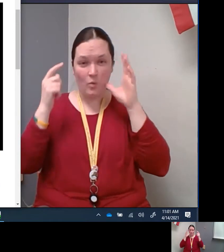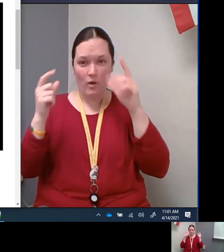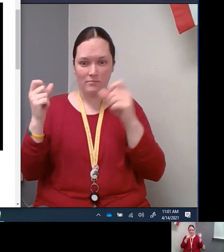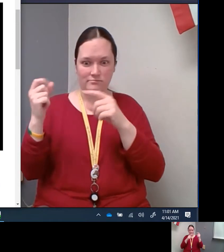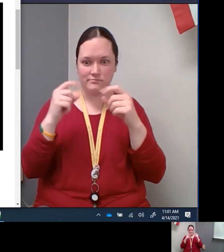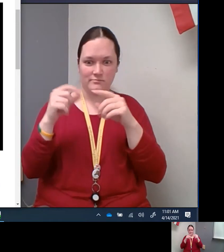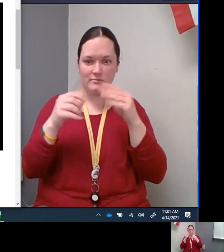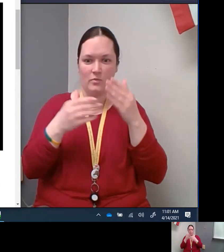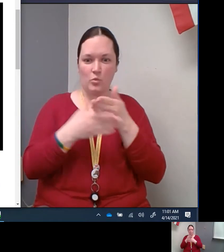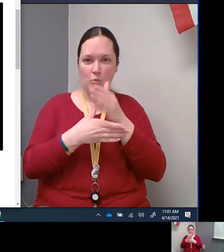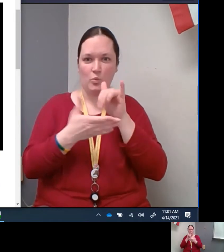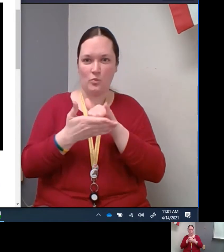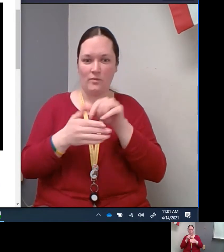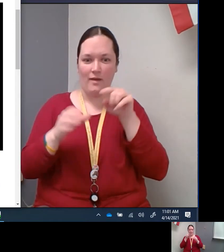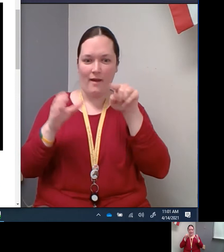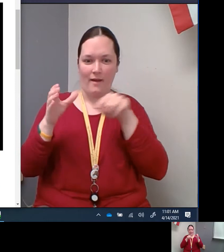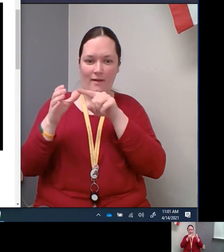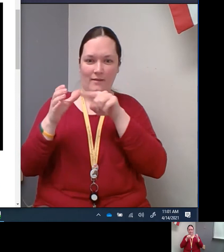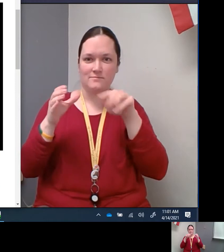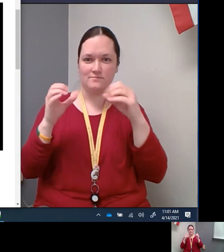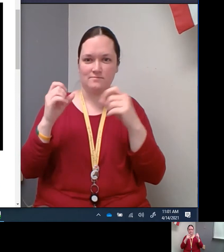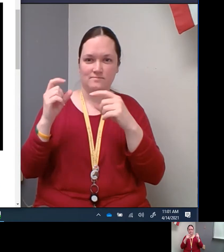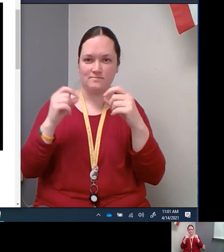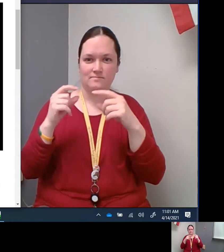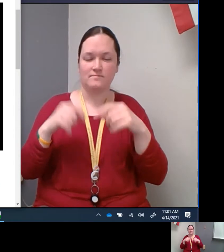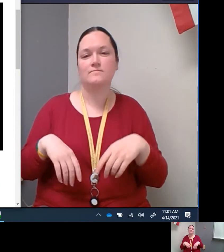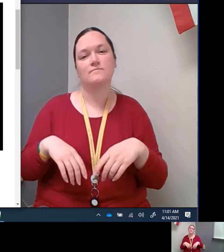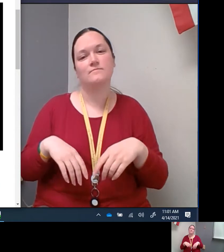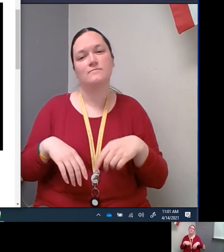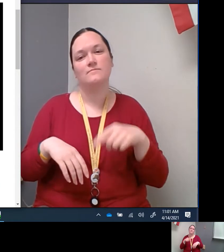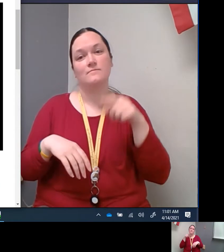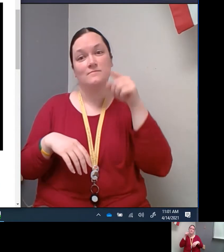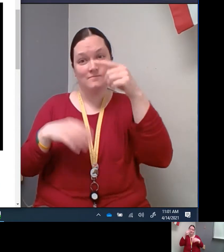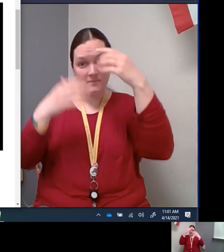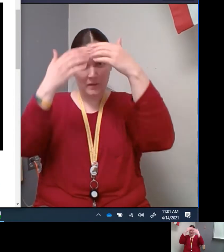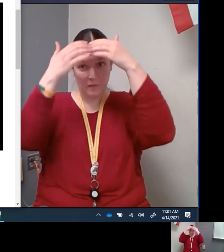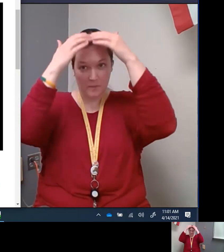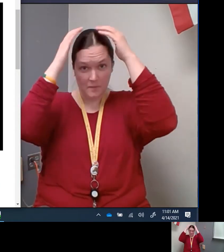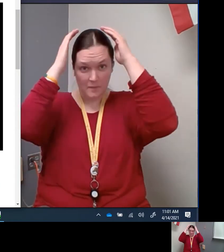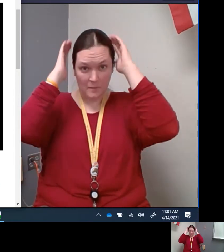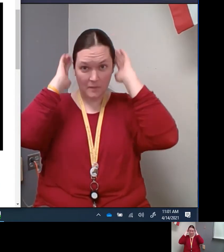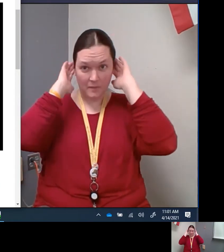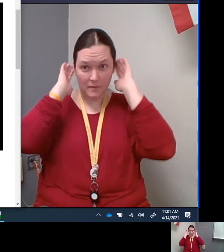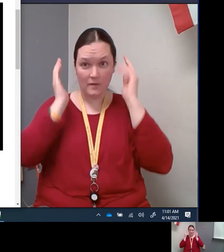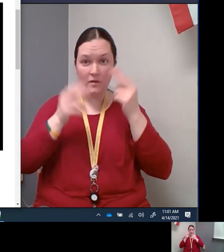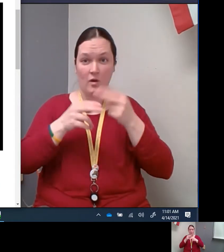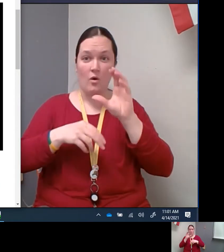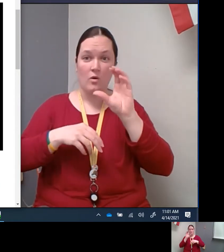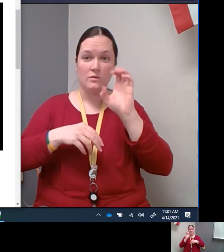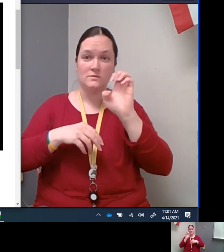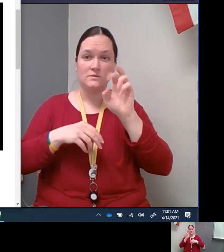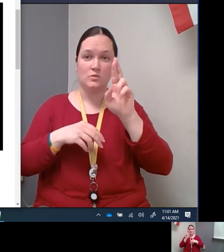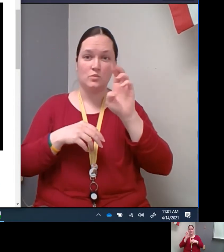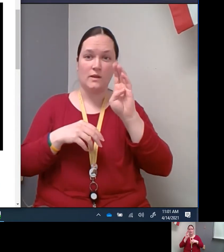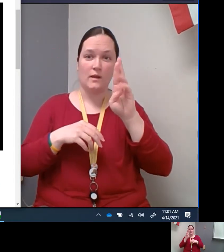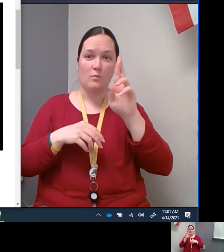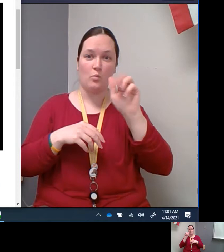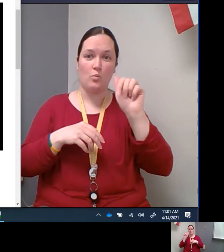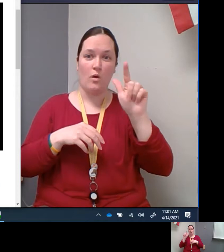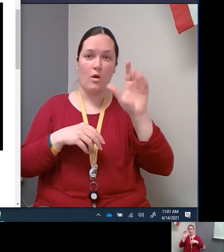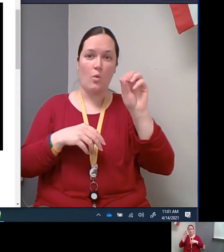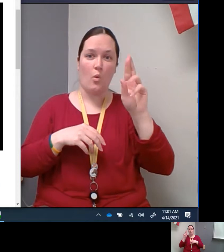If we were to go up to the upper portion, what do we call this, highly folded upper portion of the cerebrum? That's called the cerebral cortex.